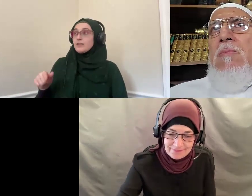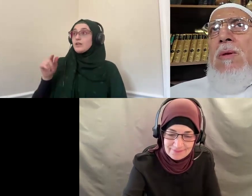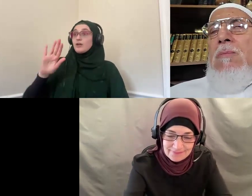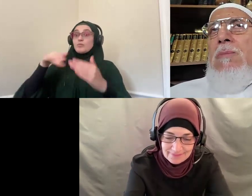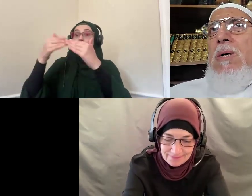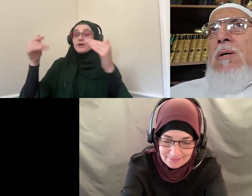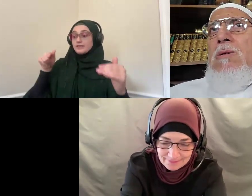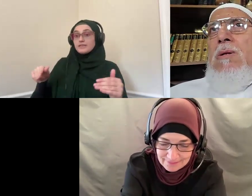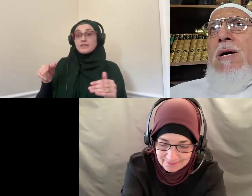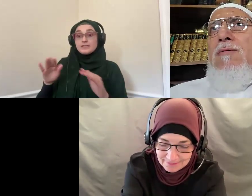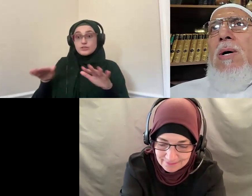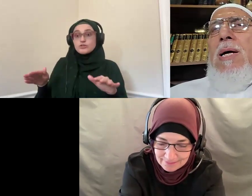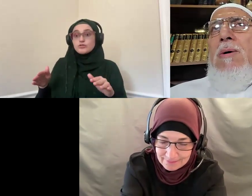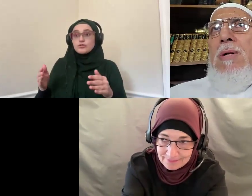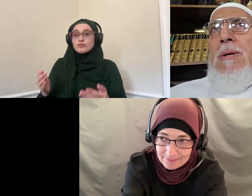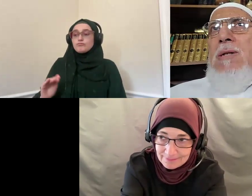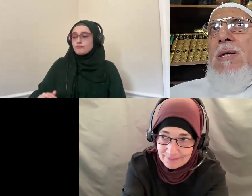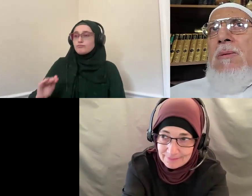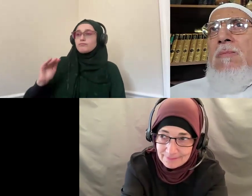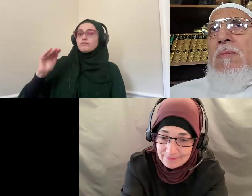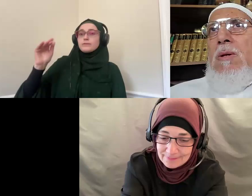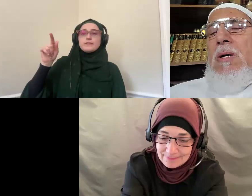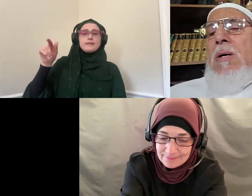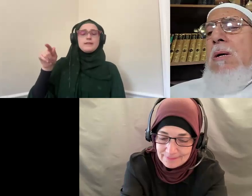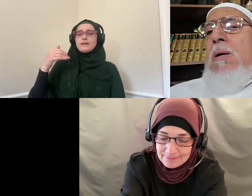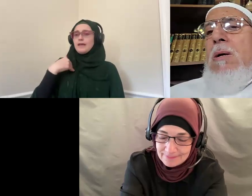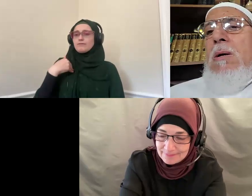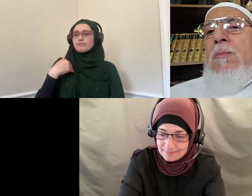paradise because they have no accountability,